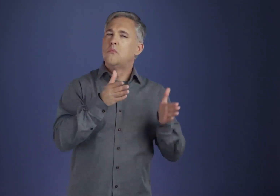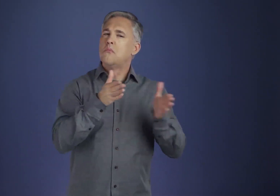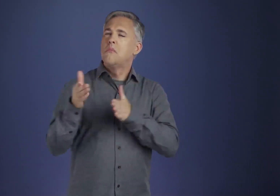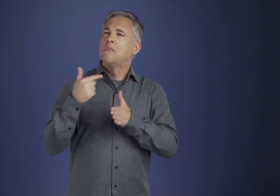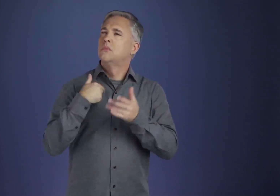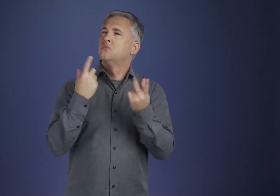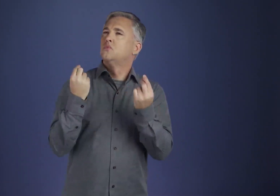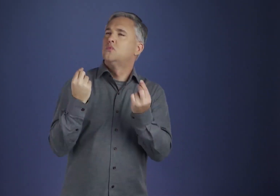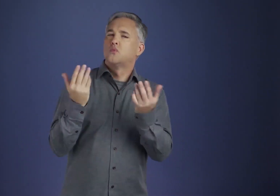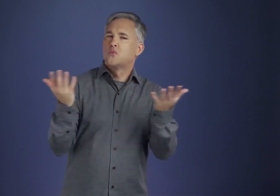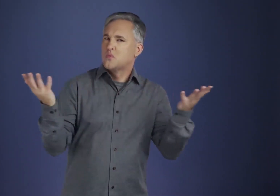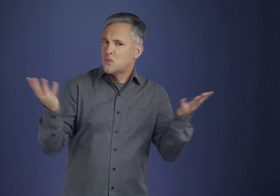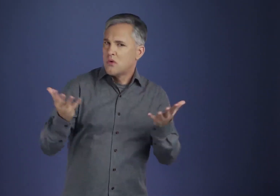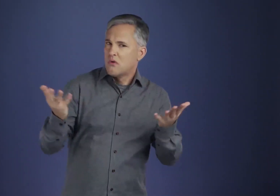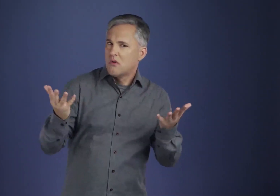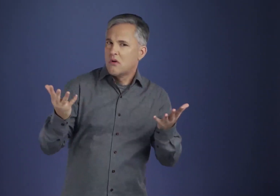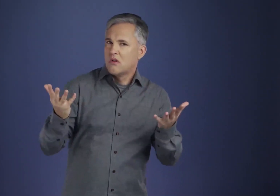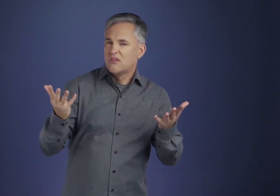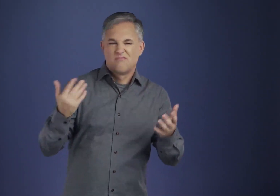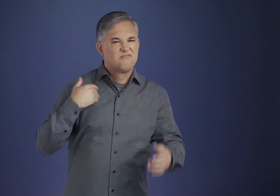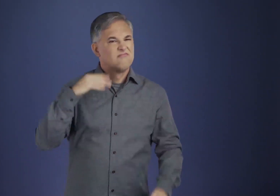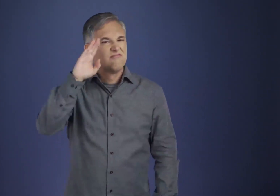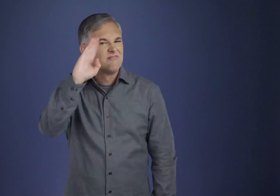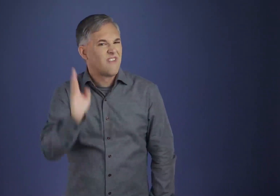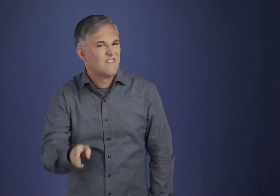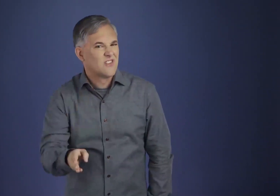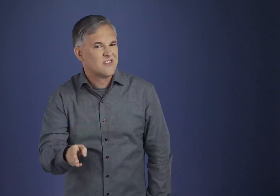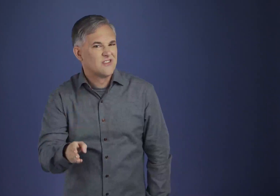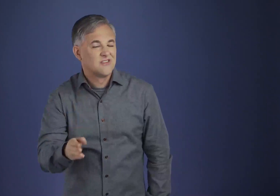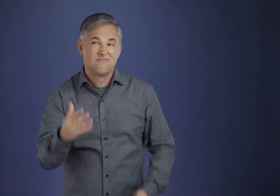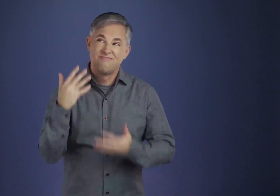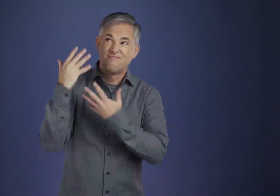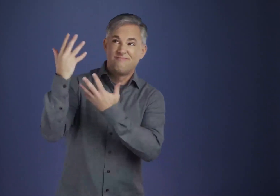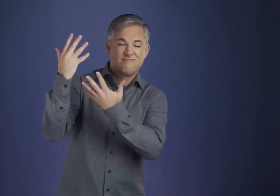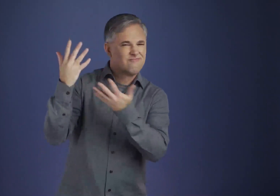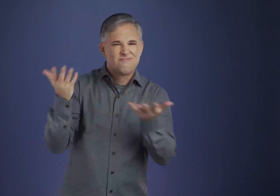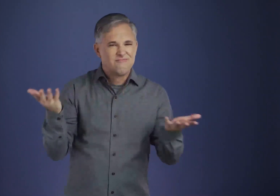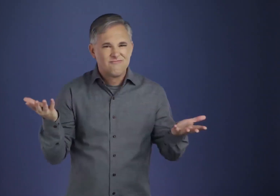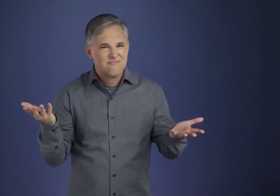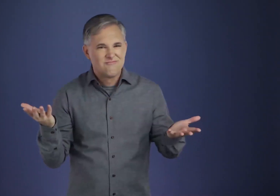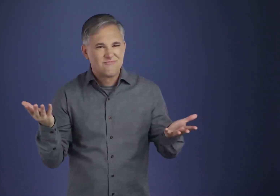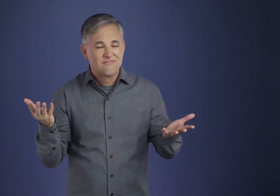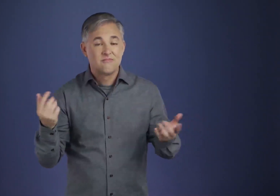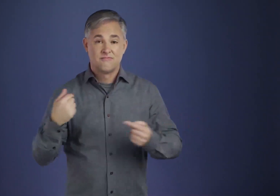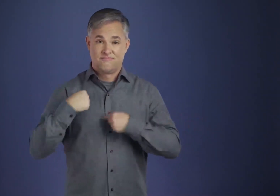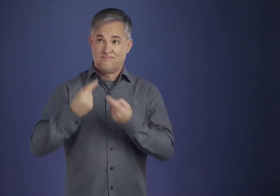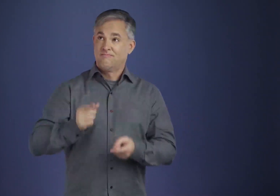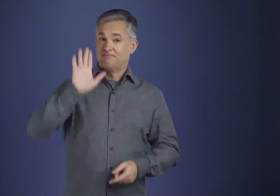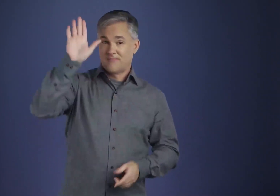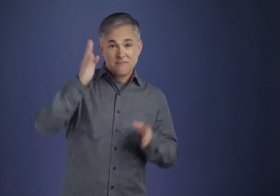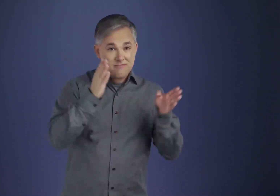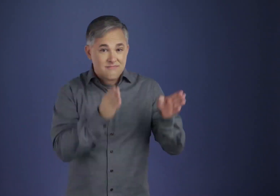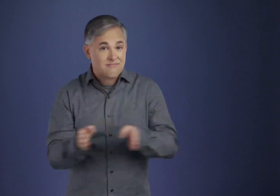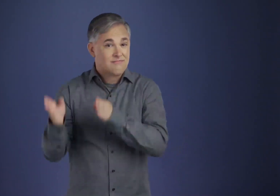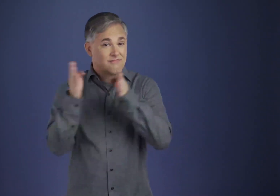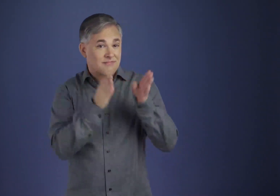At no time had we asked what God's will was for us. Instead, we had been telling him what it ought to be.